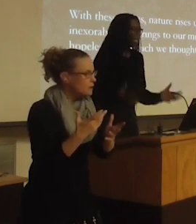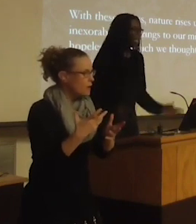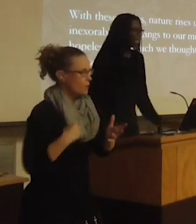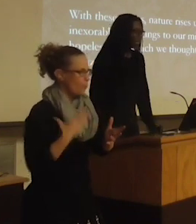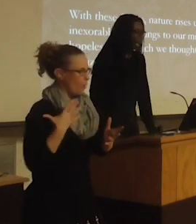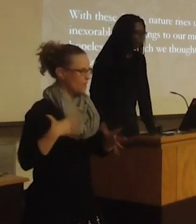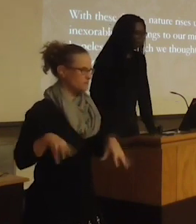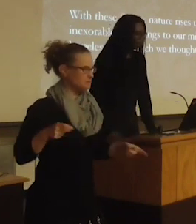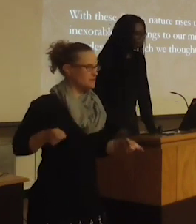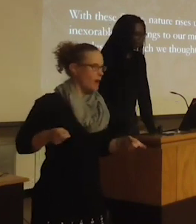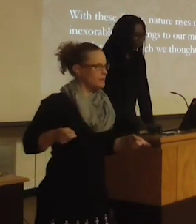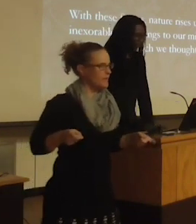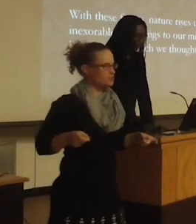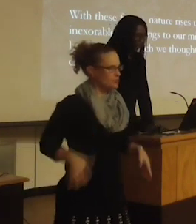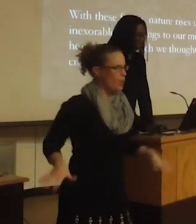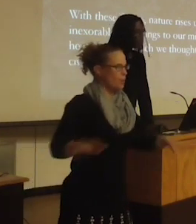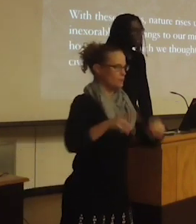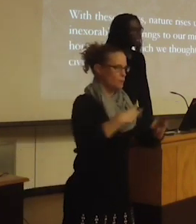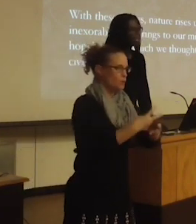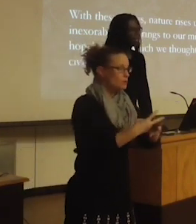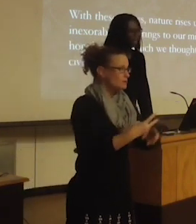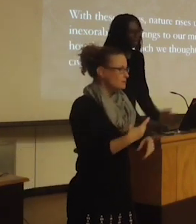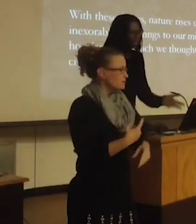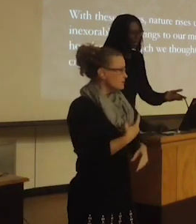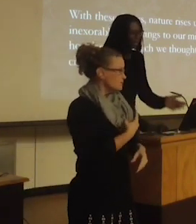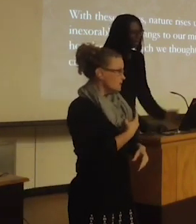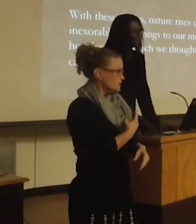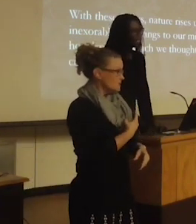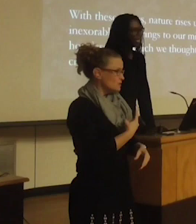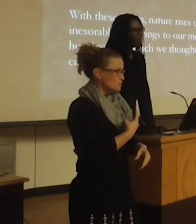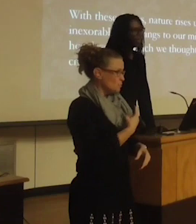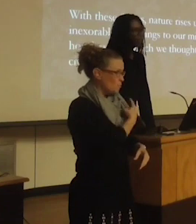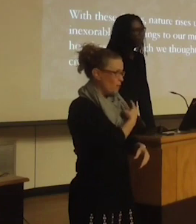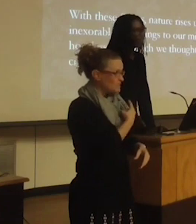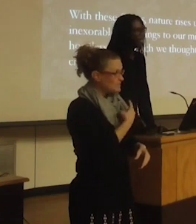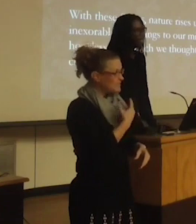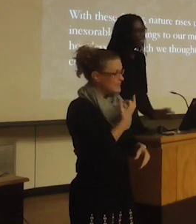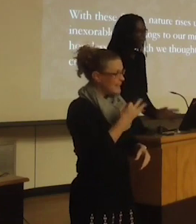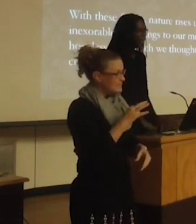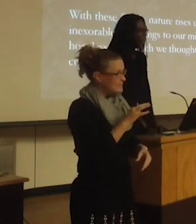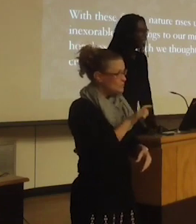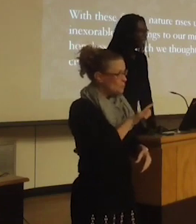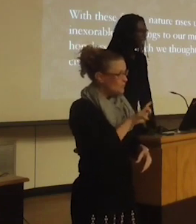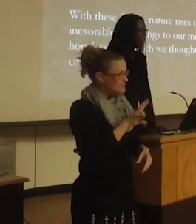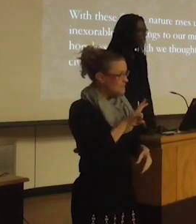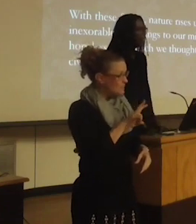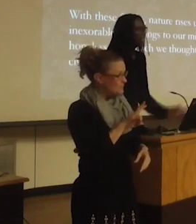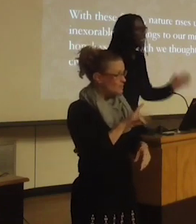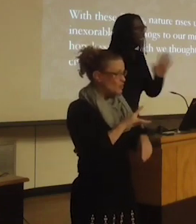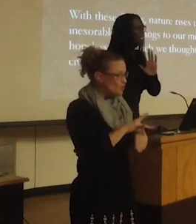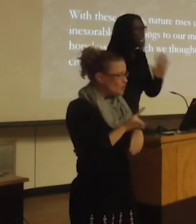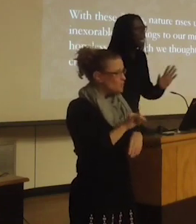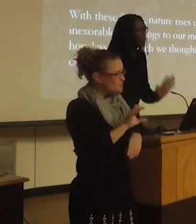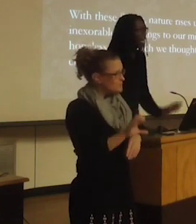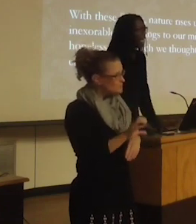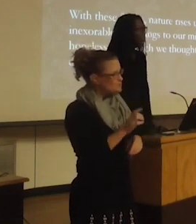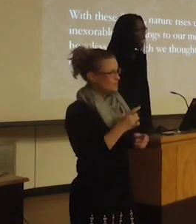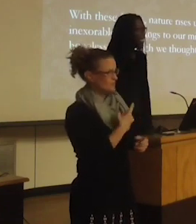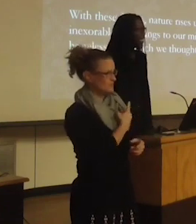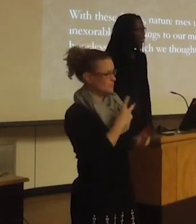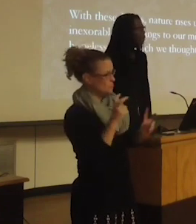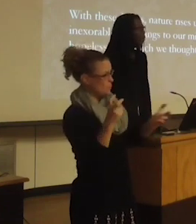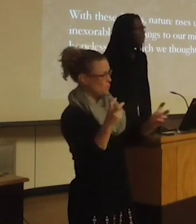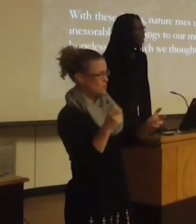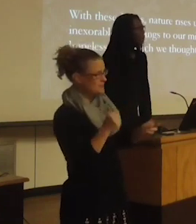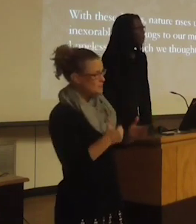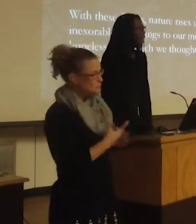white domination across the world. And this was in 1927. This was part of the early 20th century. So it's not by any